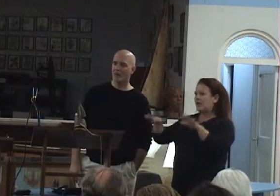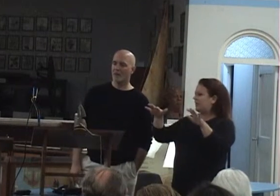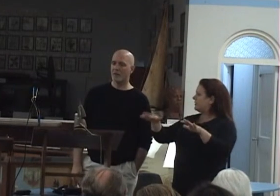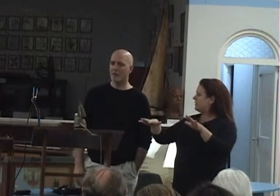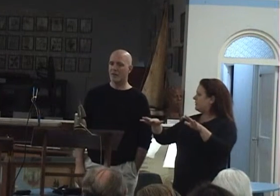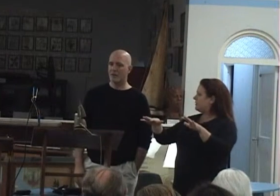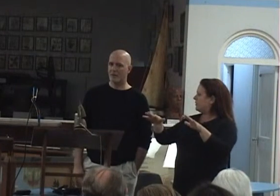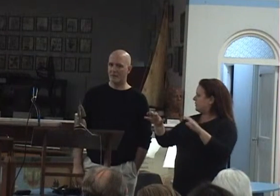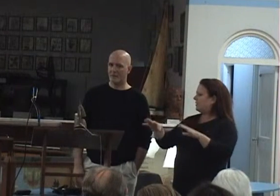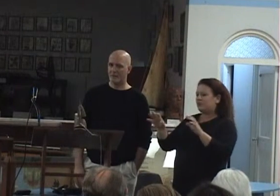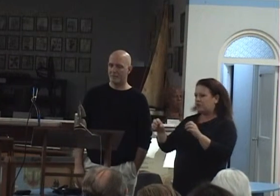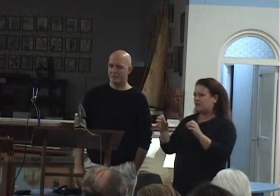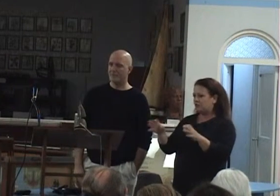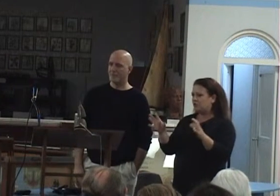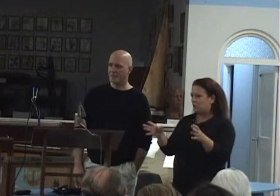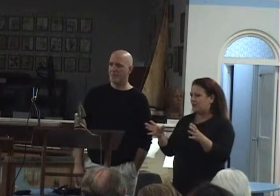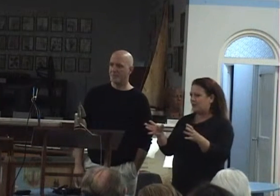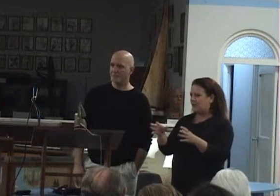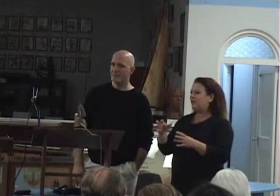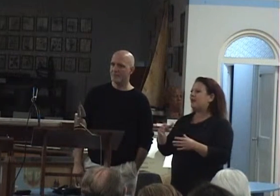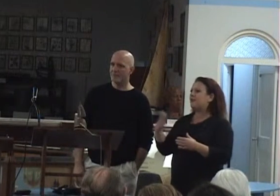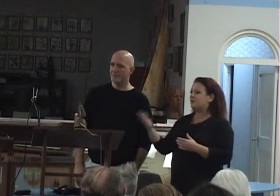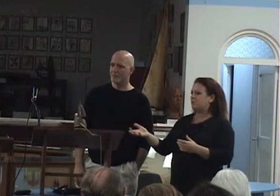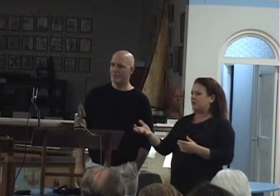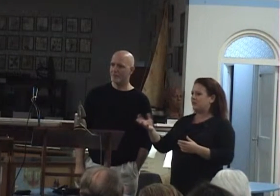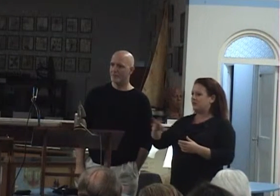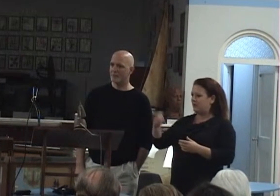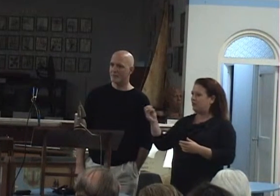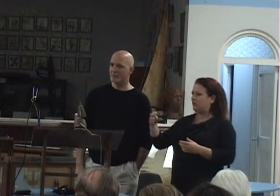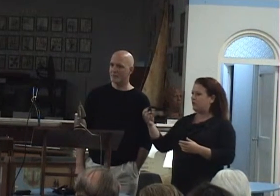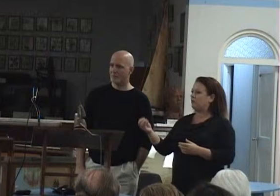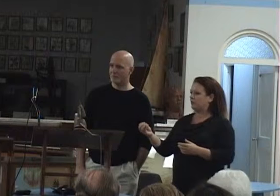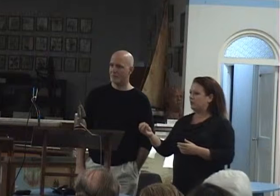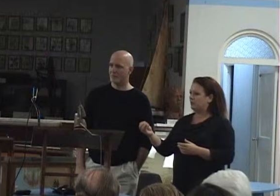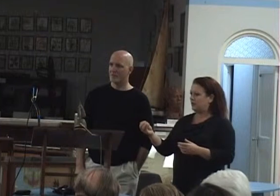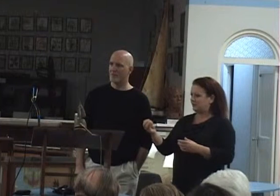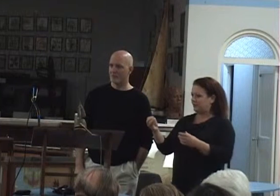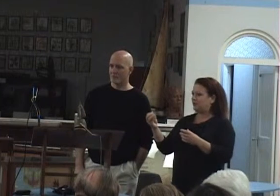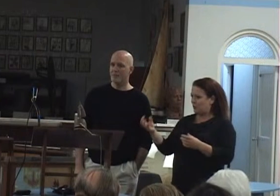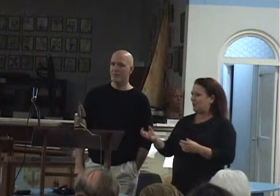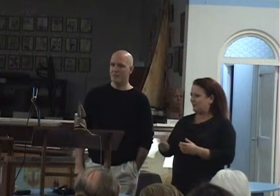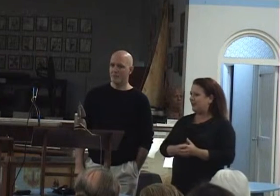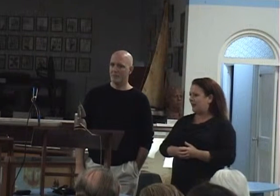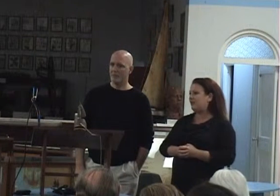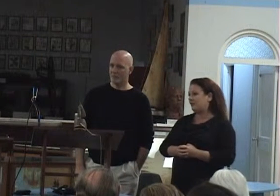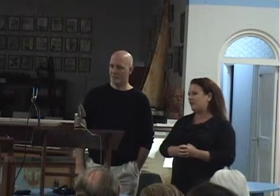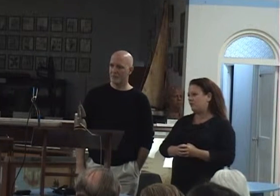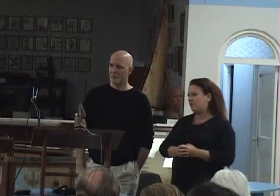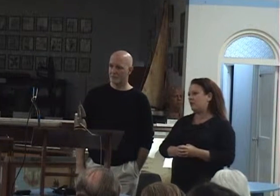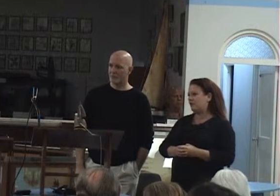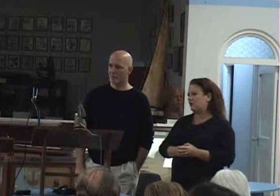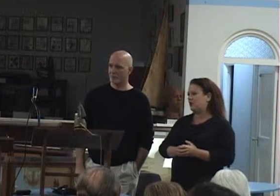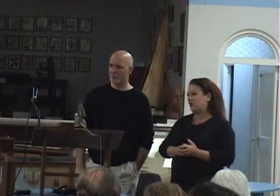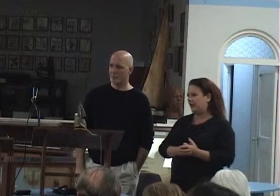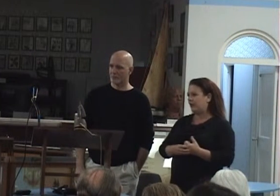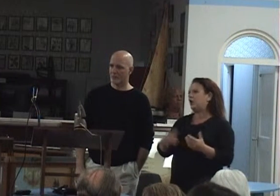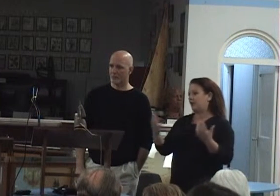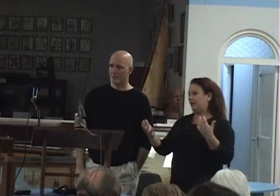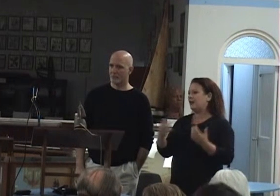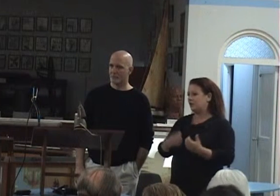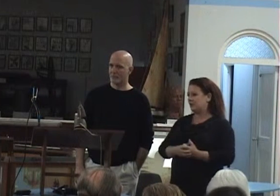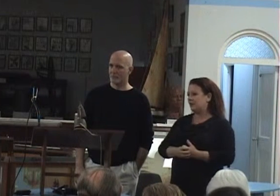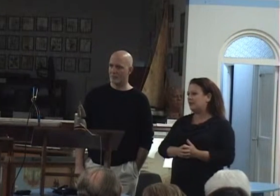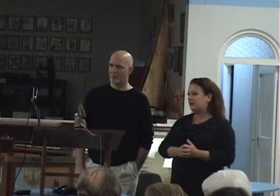hand-me-downs. It's just there's more, it hasn't been picked over. It's, you know, I think that's really what it's looking